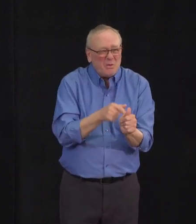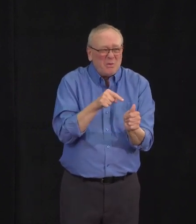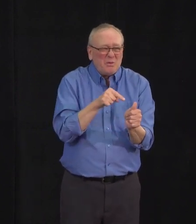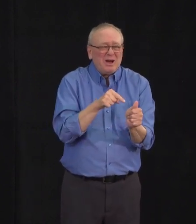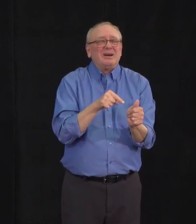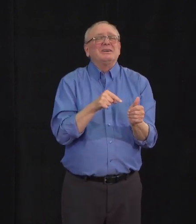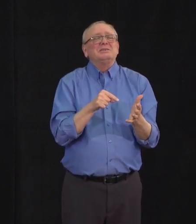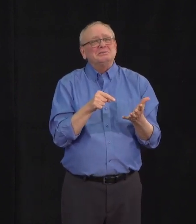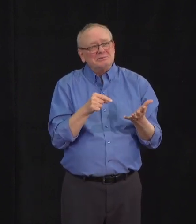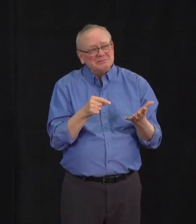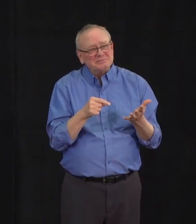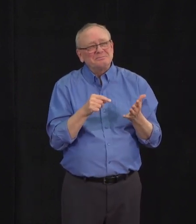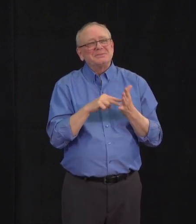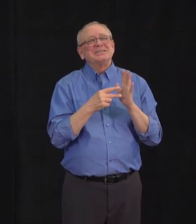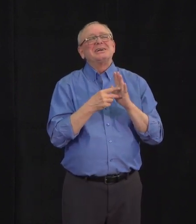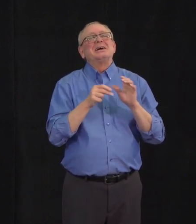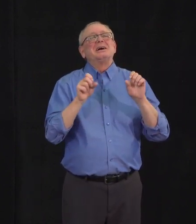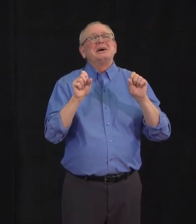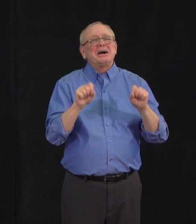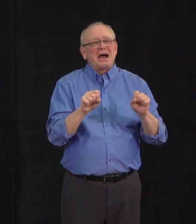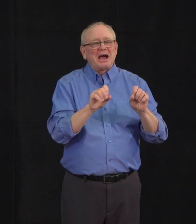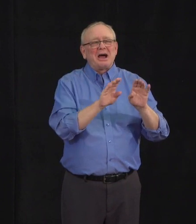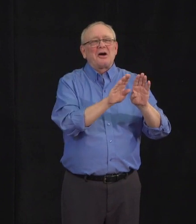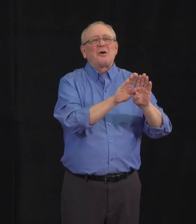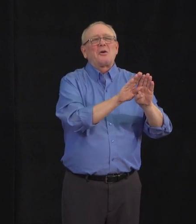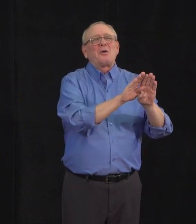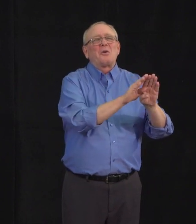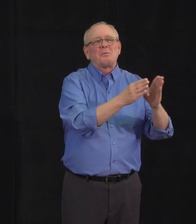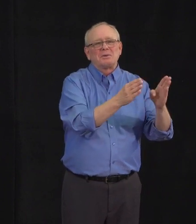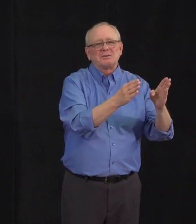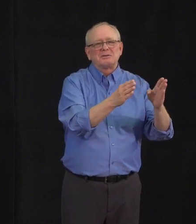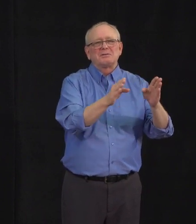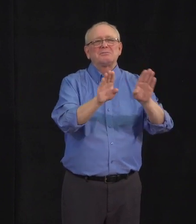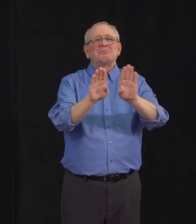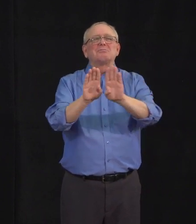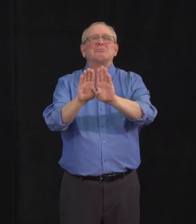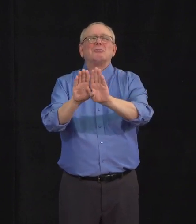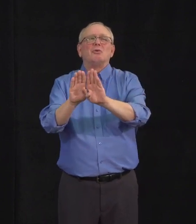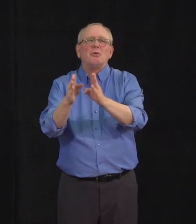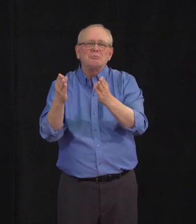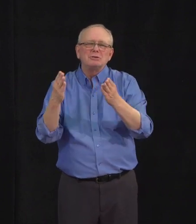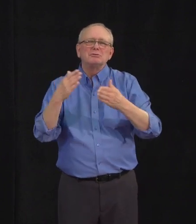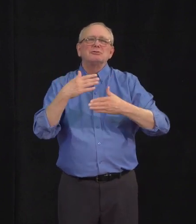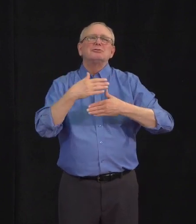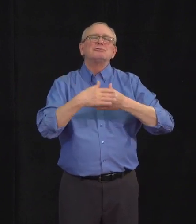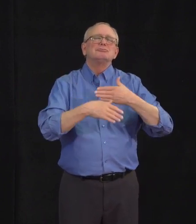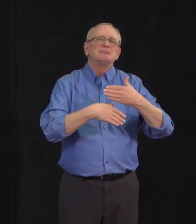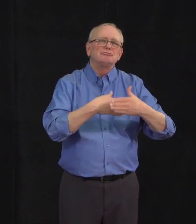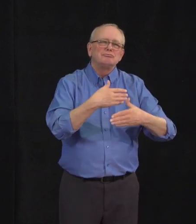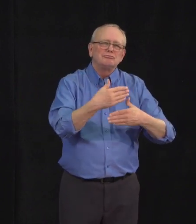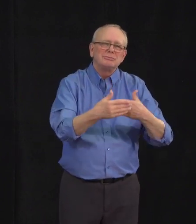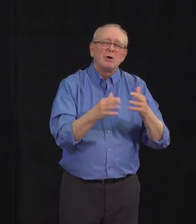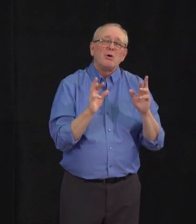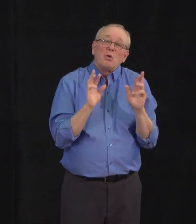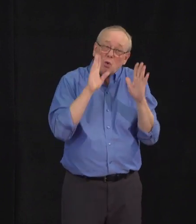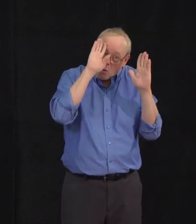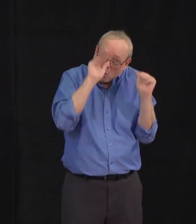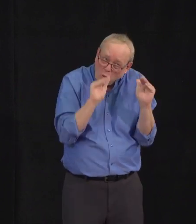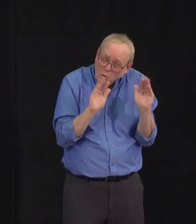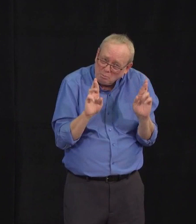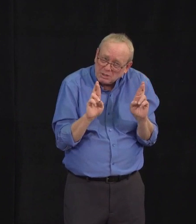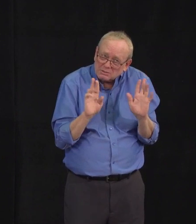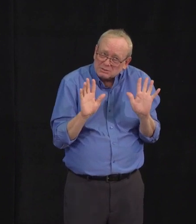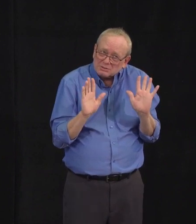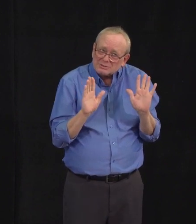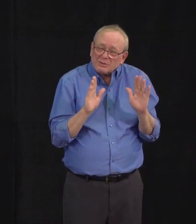together, and I'm hopeful that we will come through this next test as well as we have come through the previous one. Excellent. We've got time for